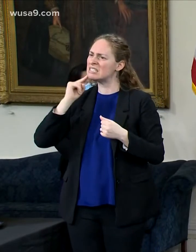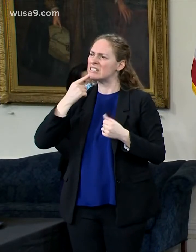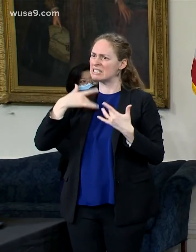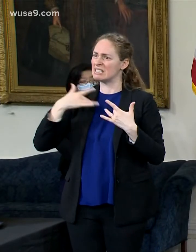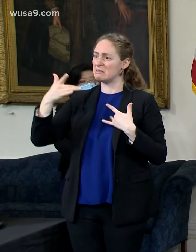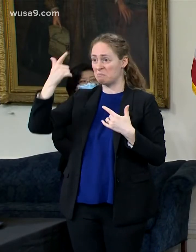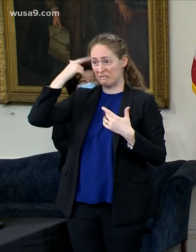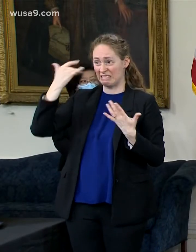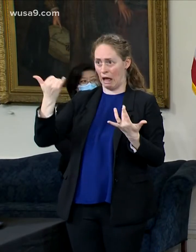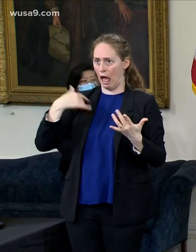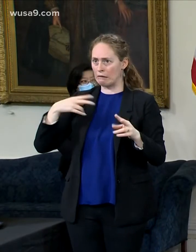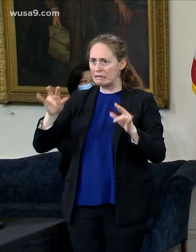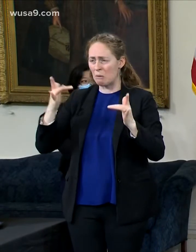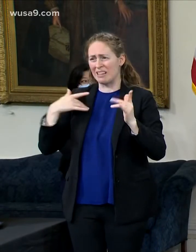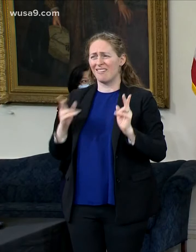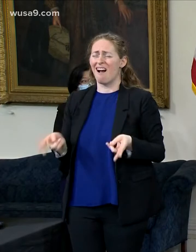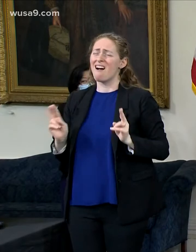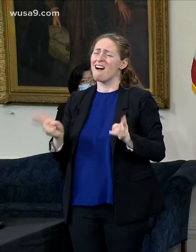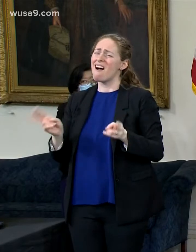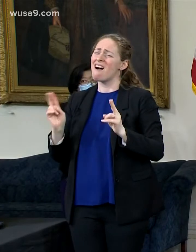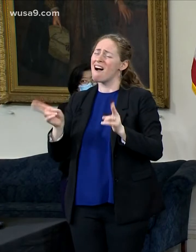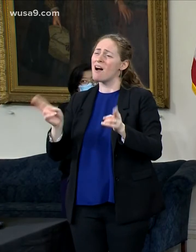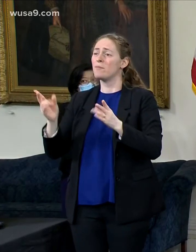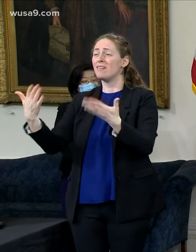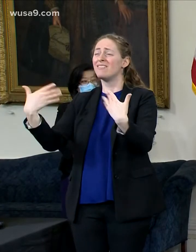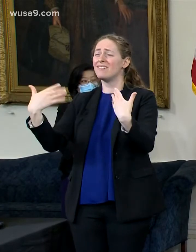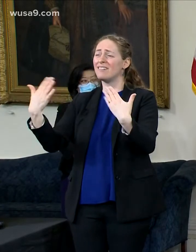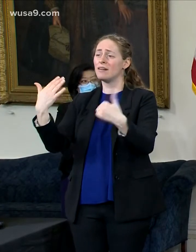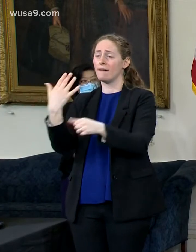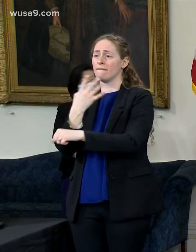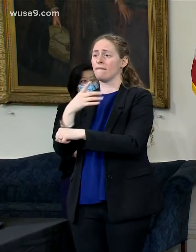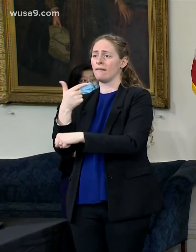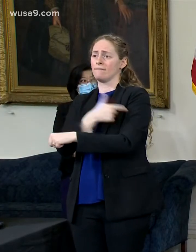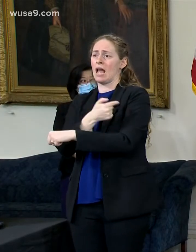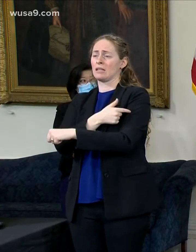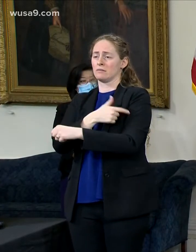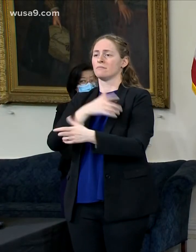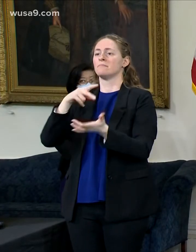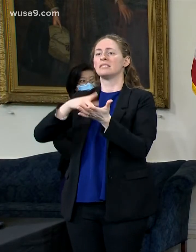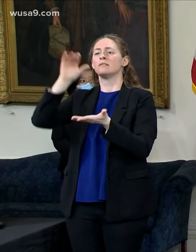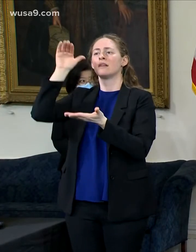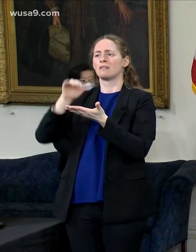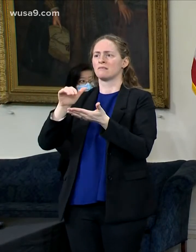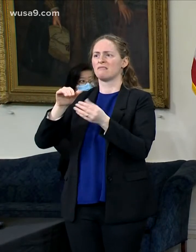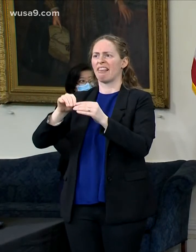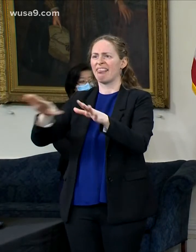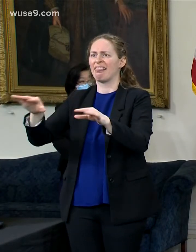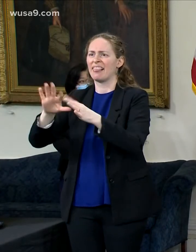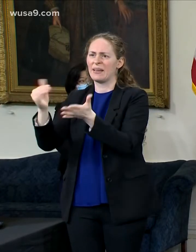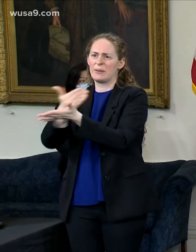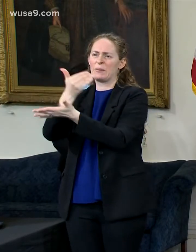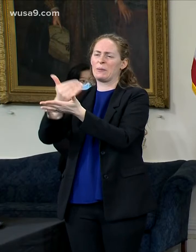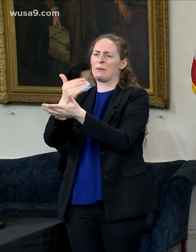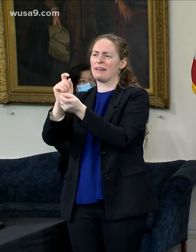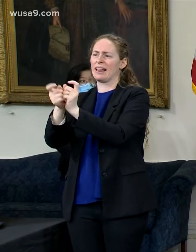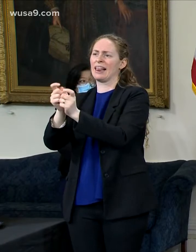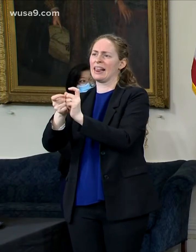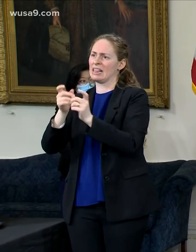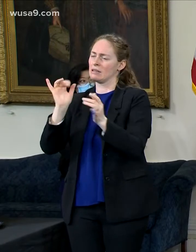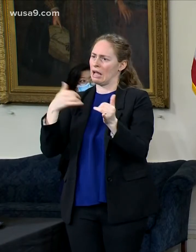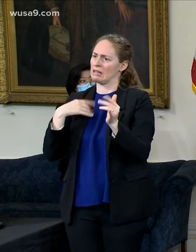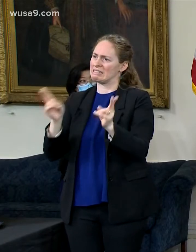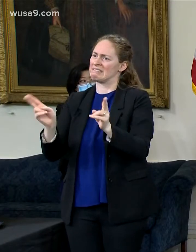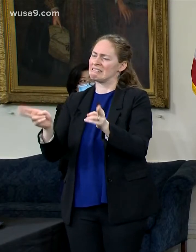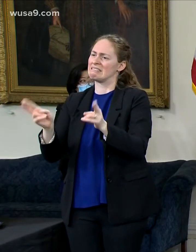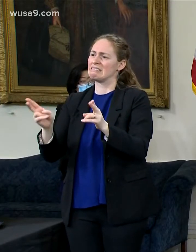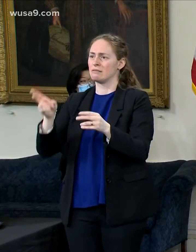why we're pushing so hard, why the federal government is pushing so hard to get these vaccines. We have to get more people vaccinated before these variants